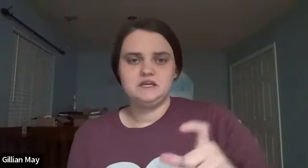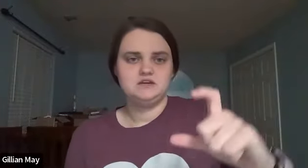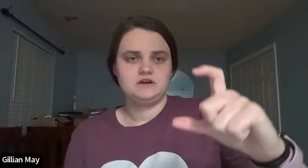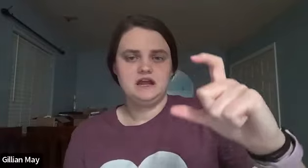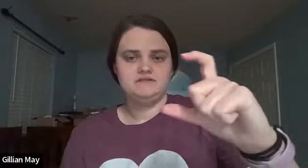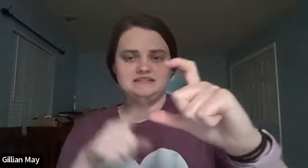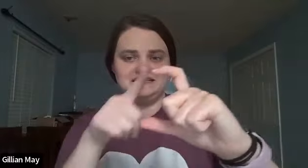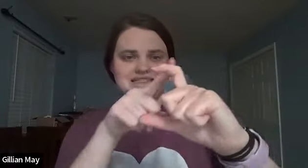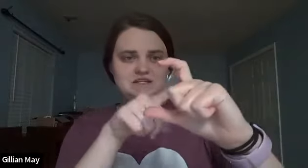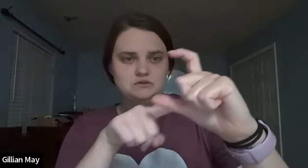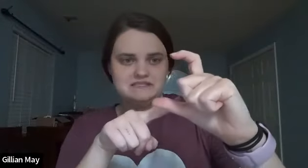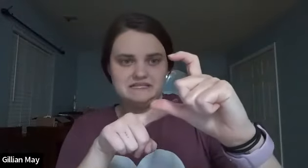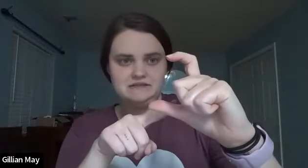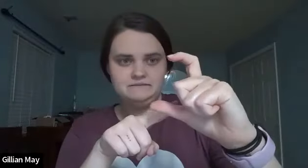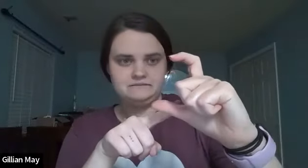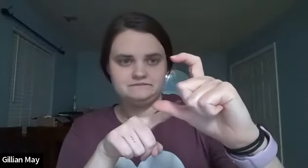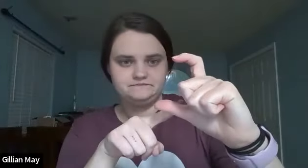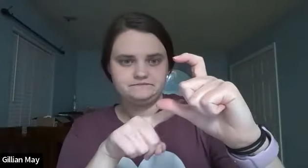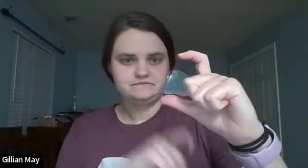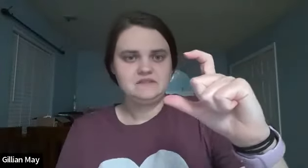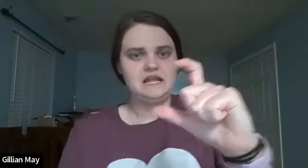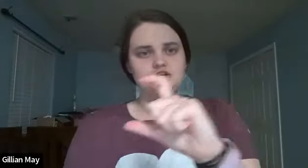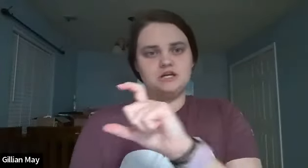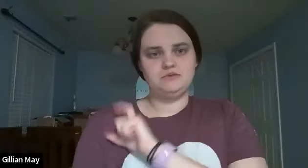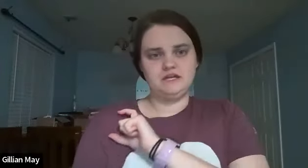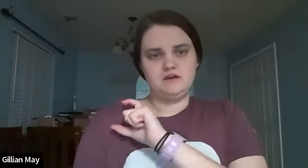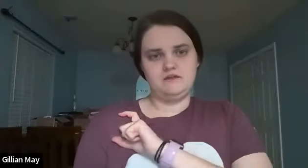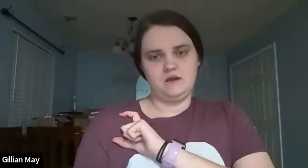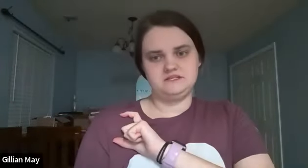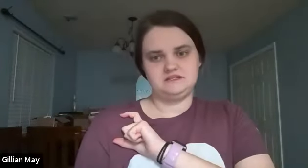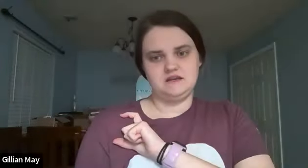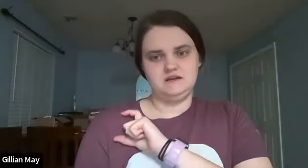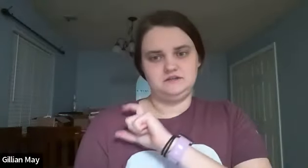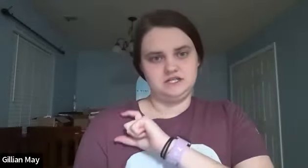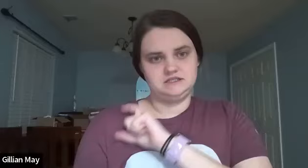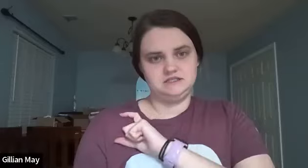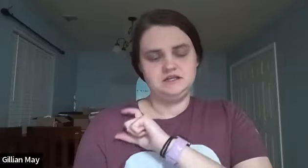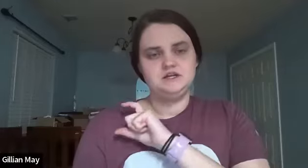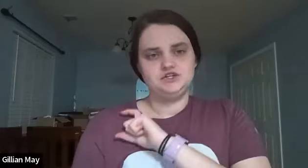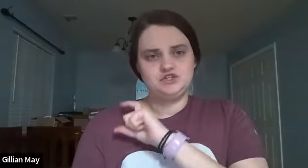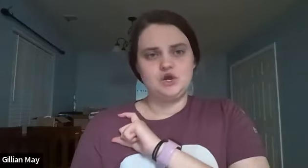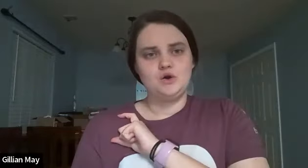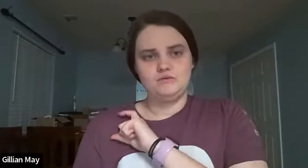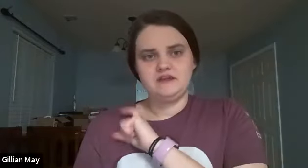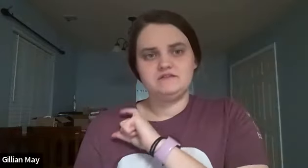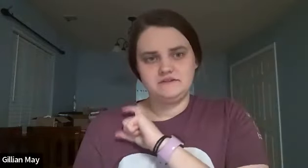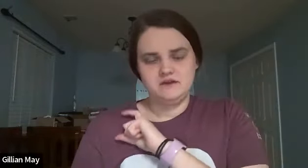be, you're going to have this like single C, and you're going to bring it on the opposite side of your chest. So think of like